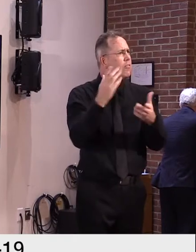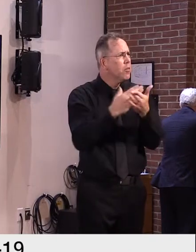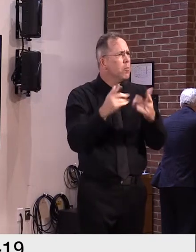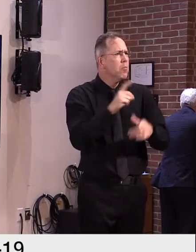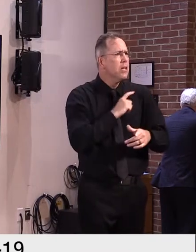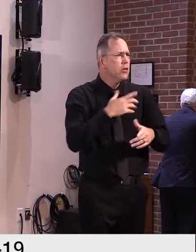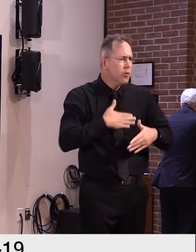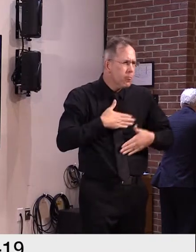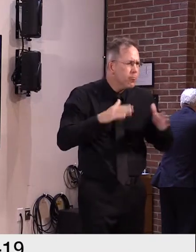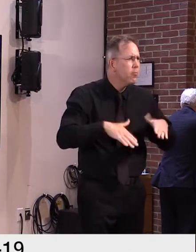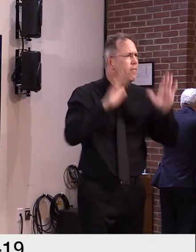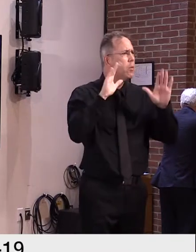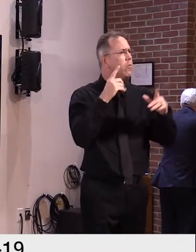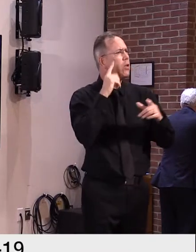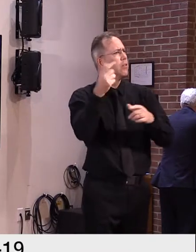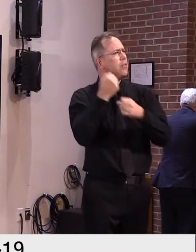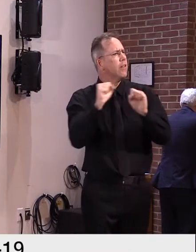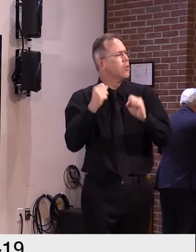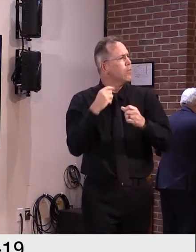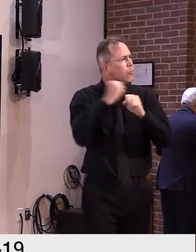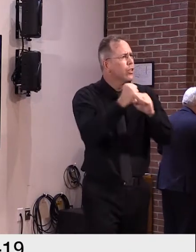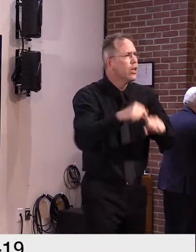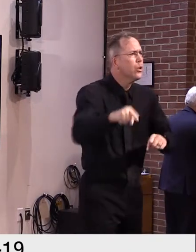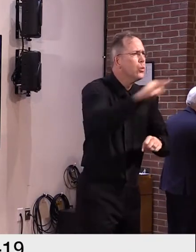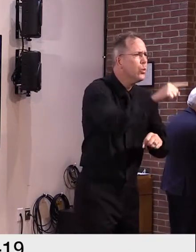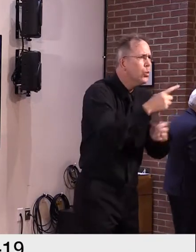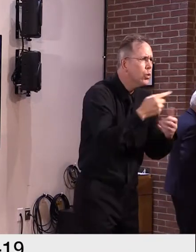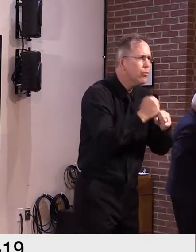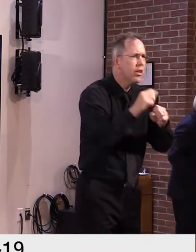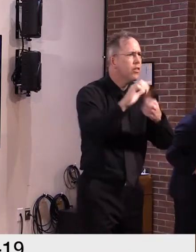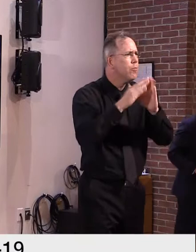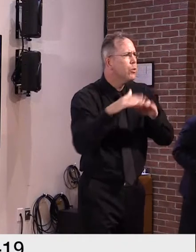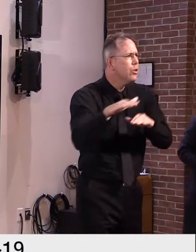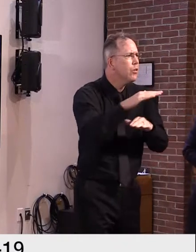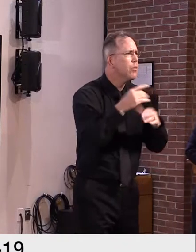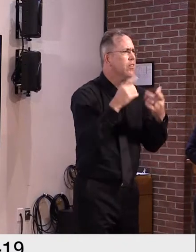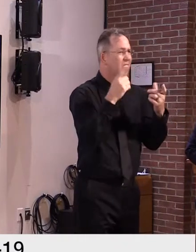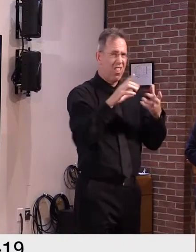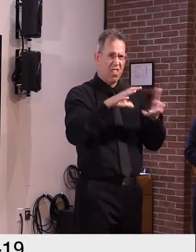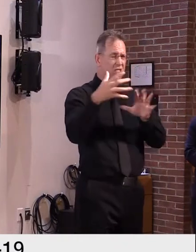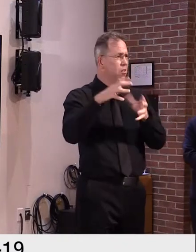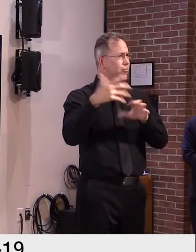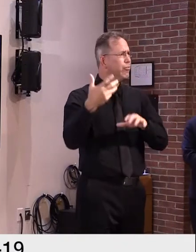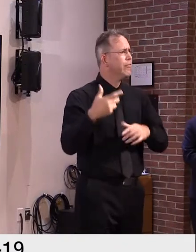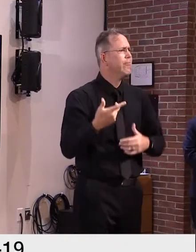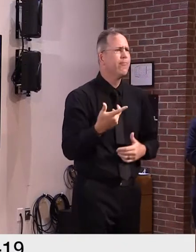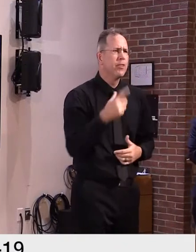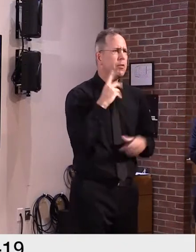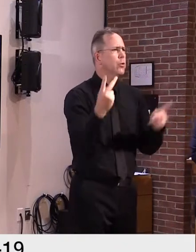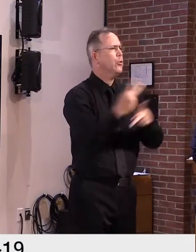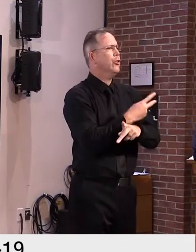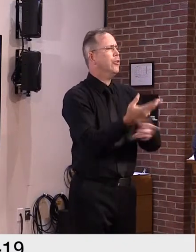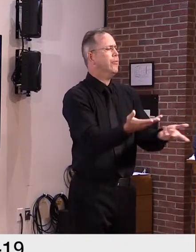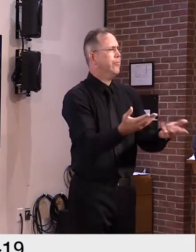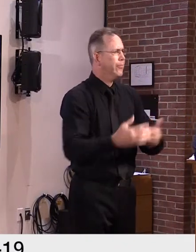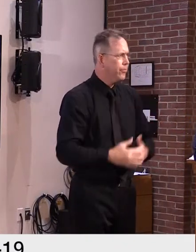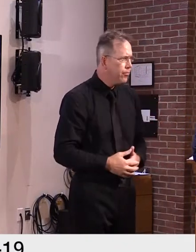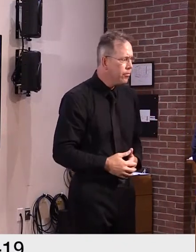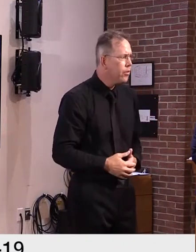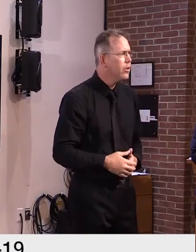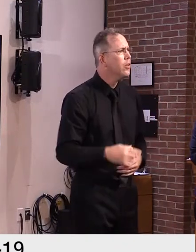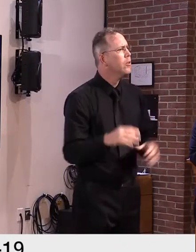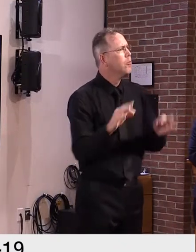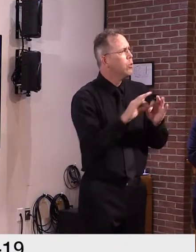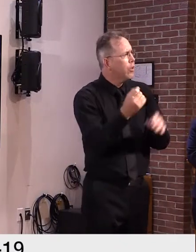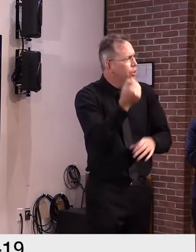day and prevented this from becoming an incredible tragedy. It's an important reminder of the importance of public safety